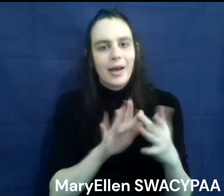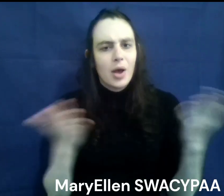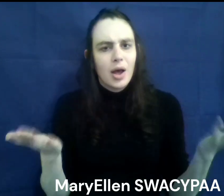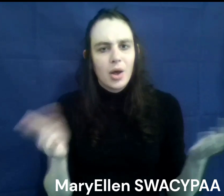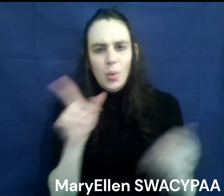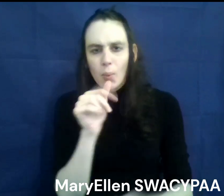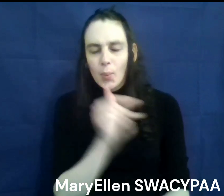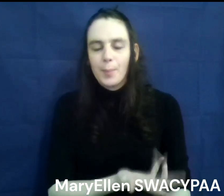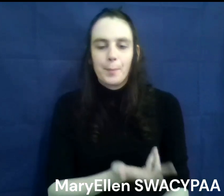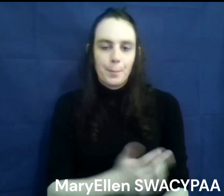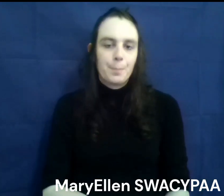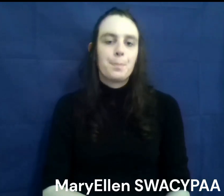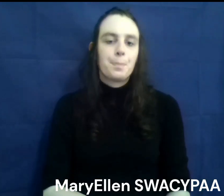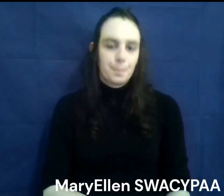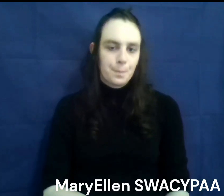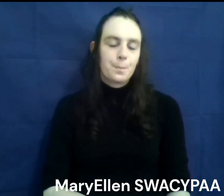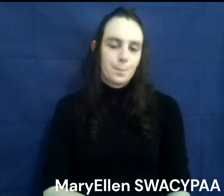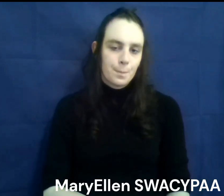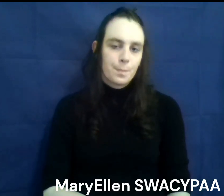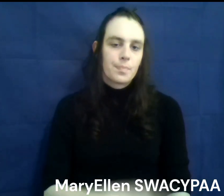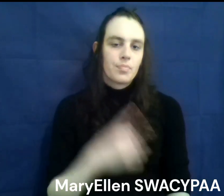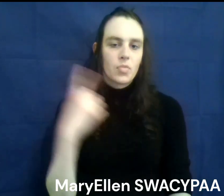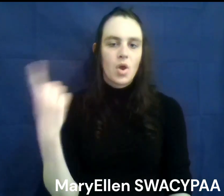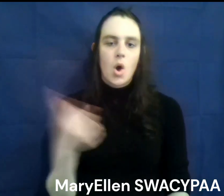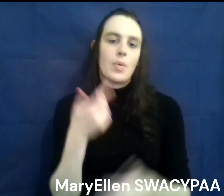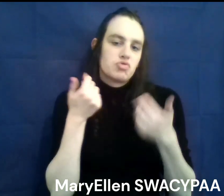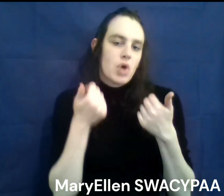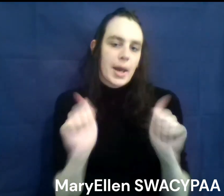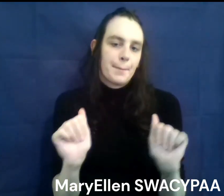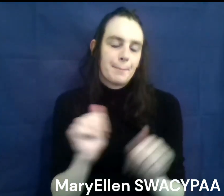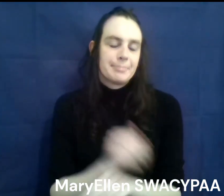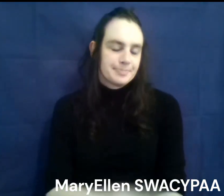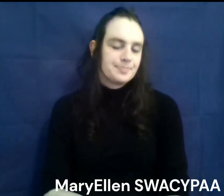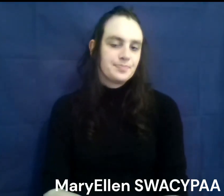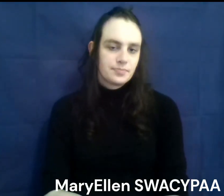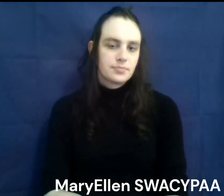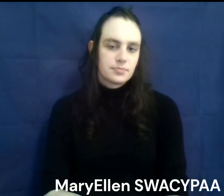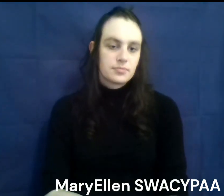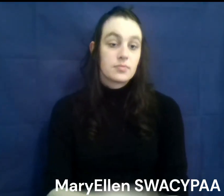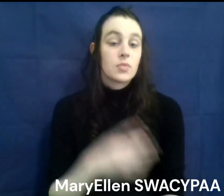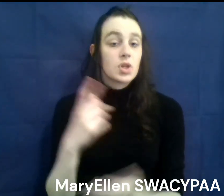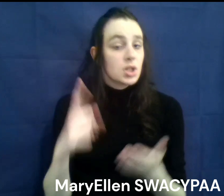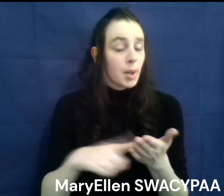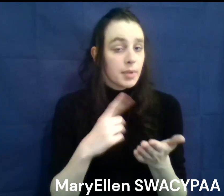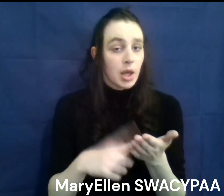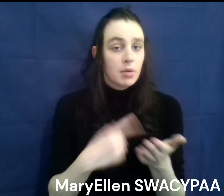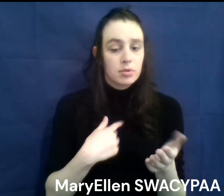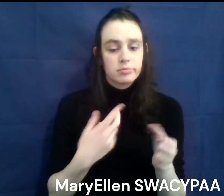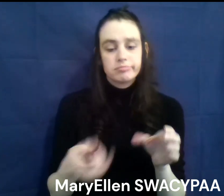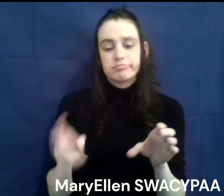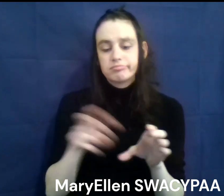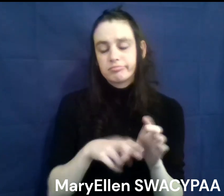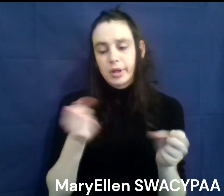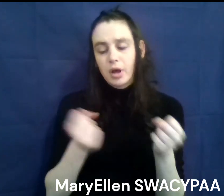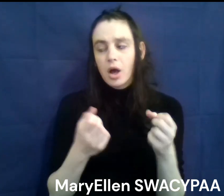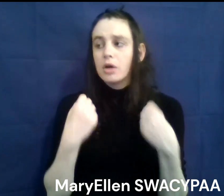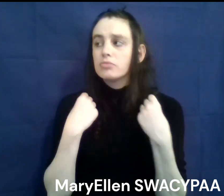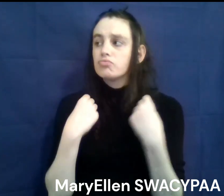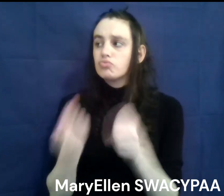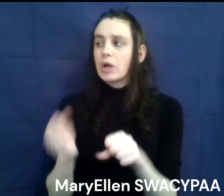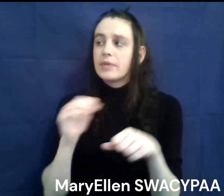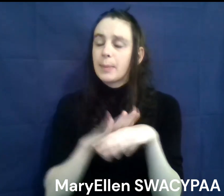you reach out to? And I always try to. Sometimes it's just me getting in the car and taking a drive to the coast.